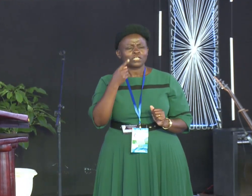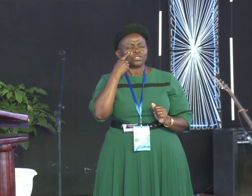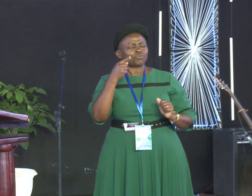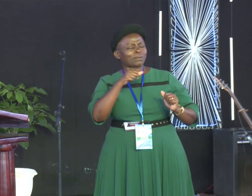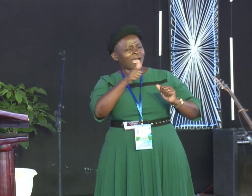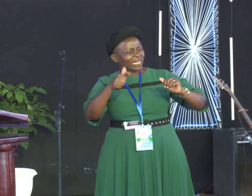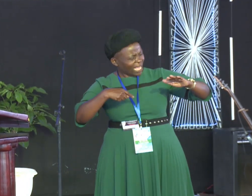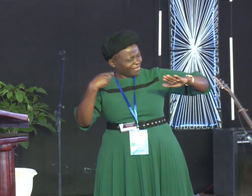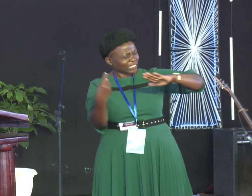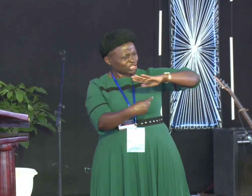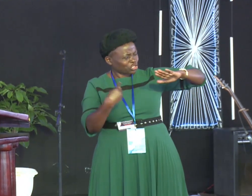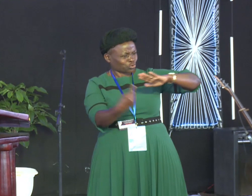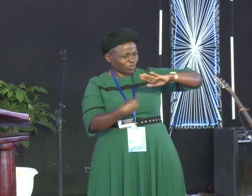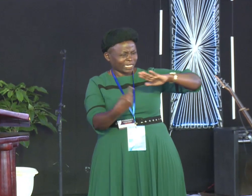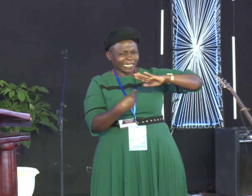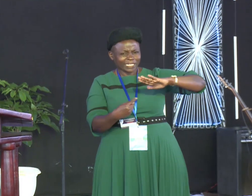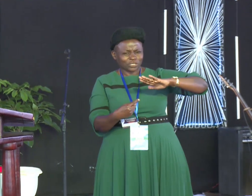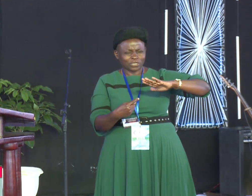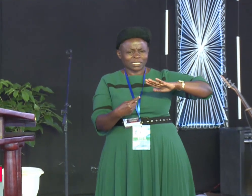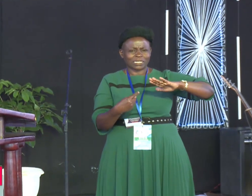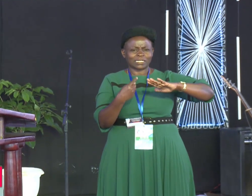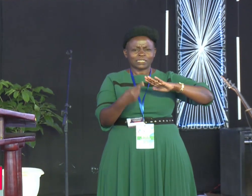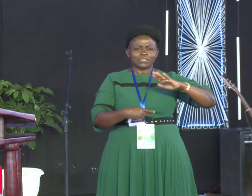John 12:3. We see her in another state. A